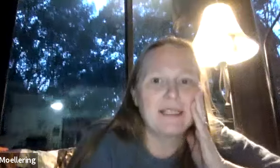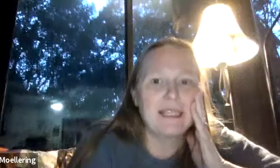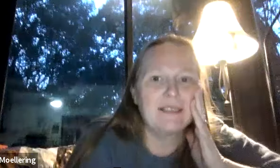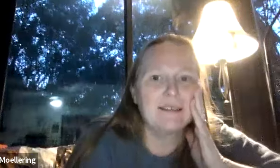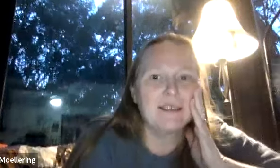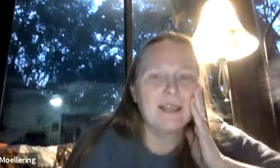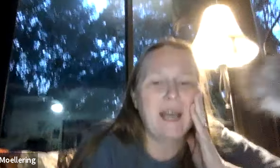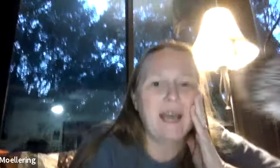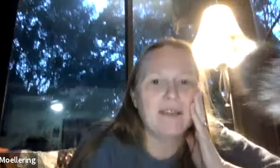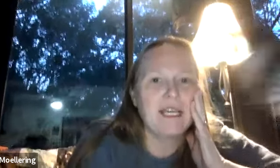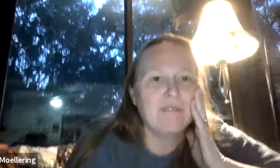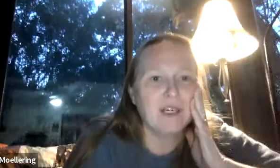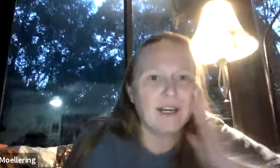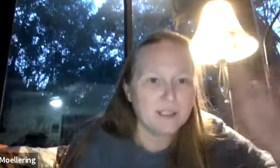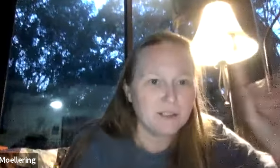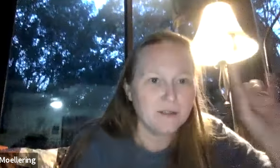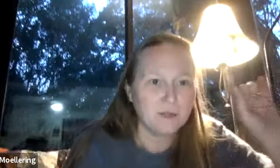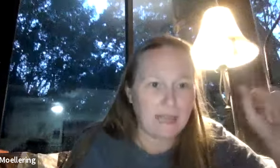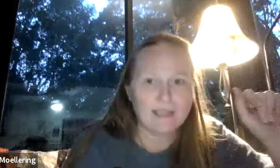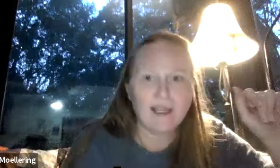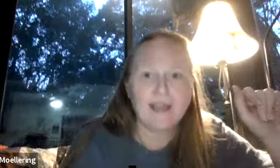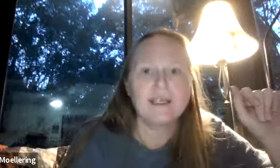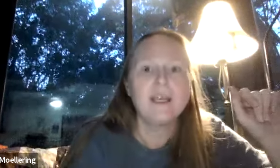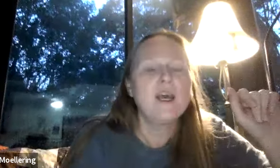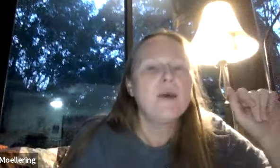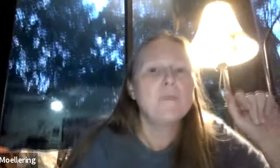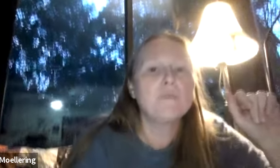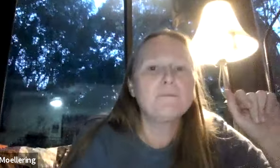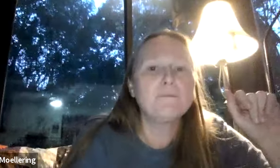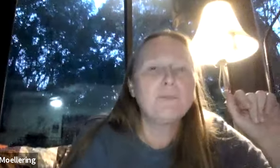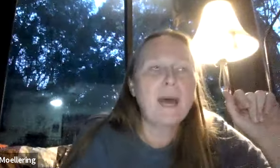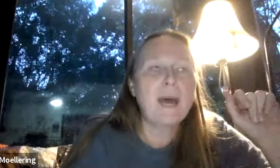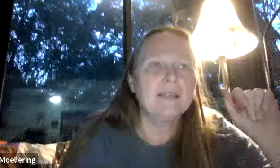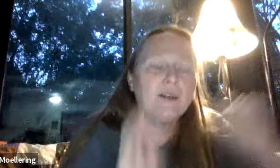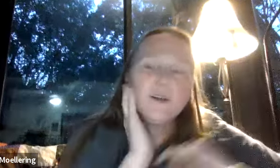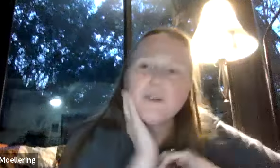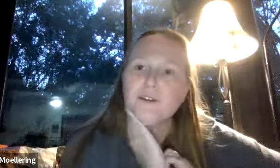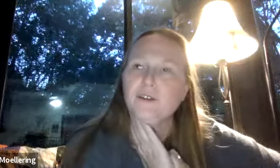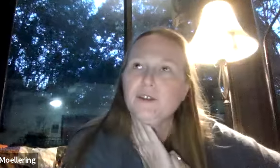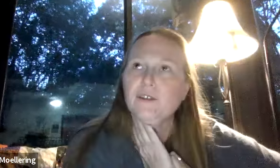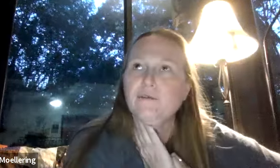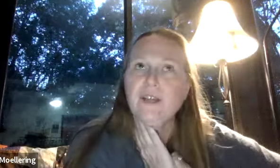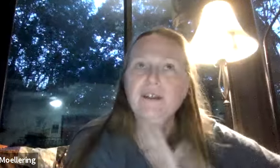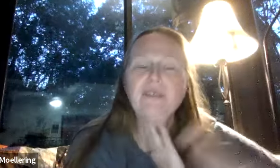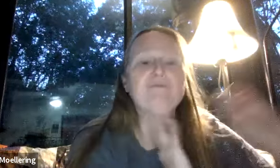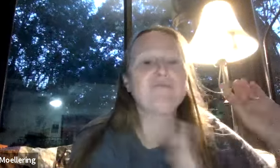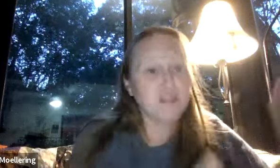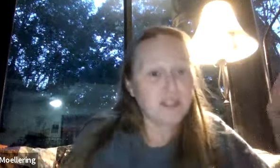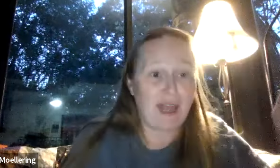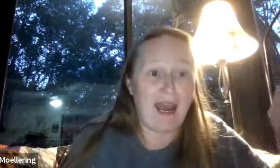that I think I forgot to do last class. Back in our very first